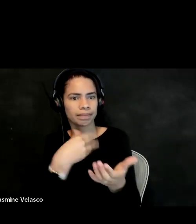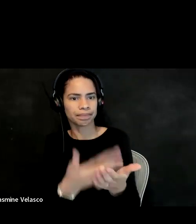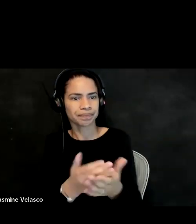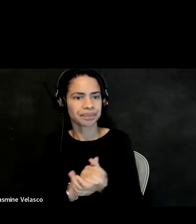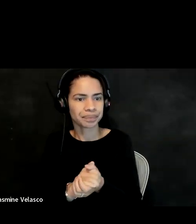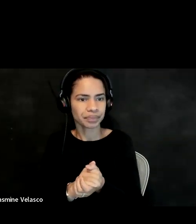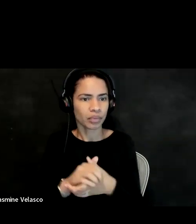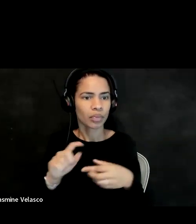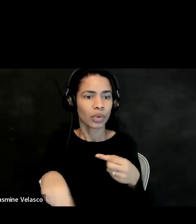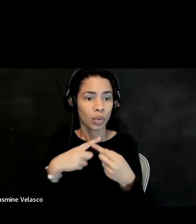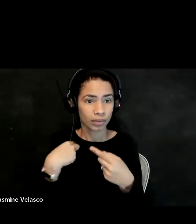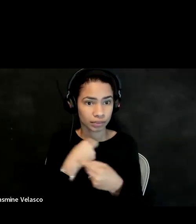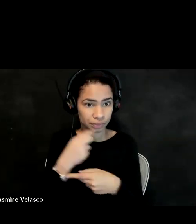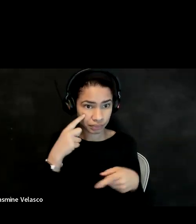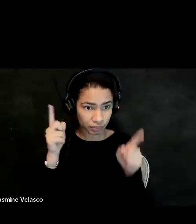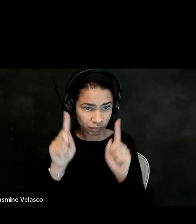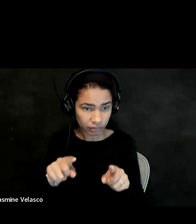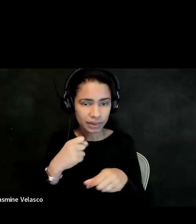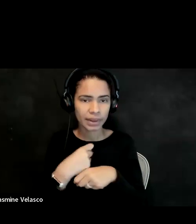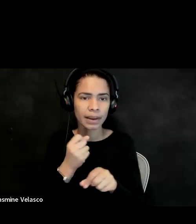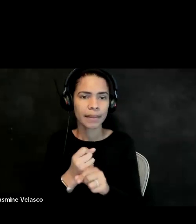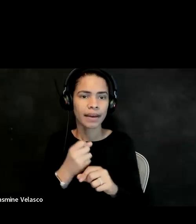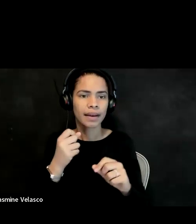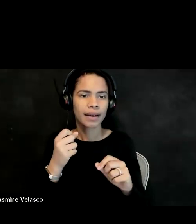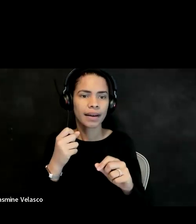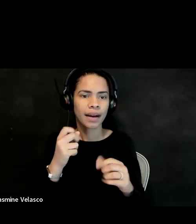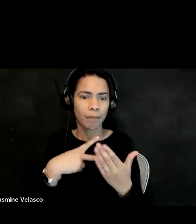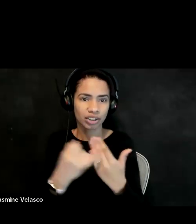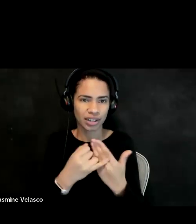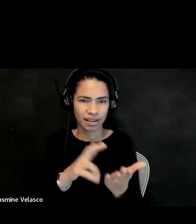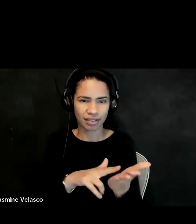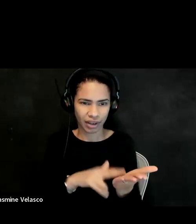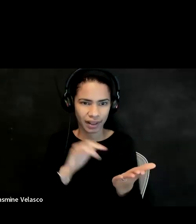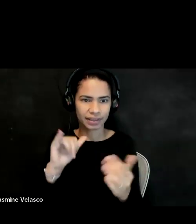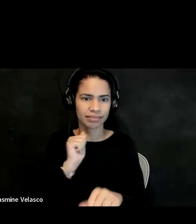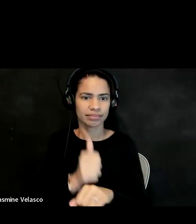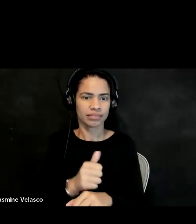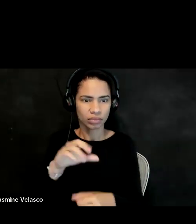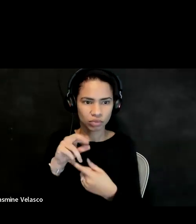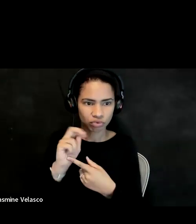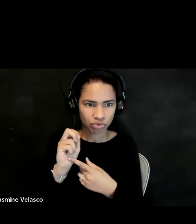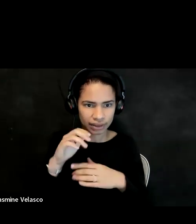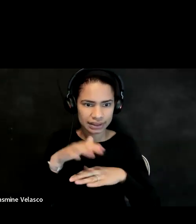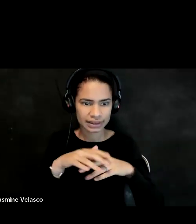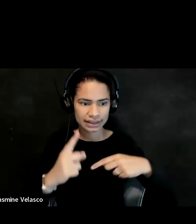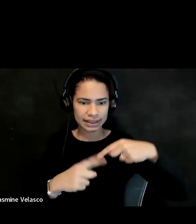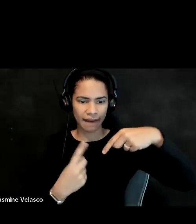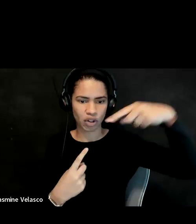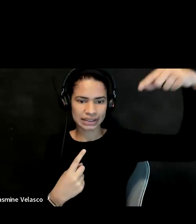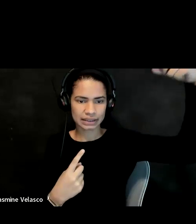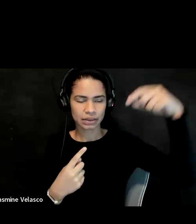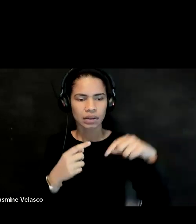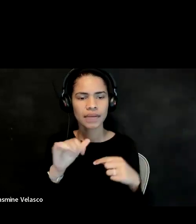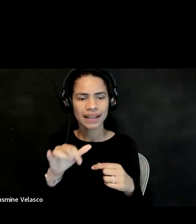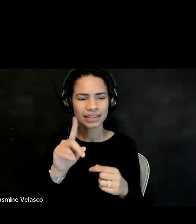once we've agreed, we create a project contract. This sets up the core scaffolding that will guide us through the semester and is a document